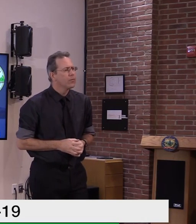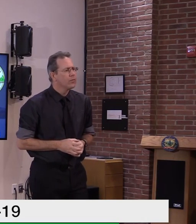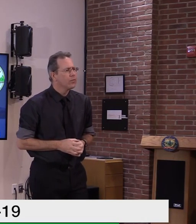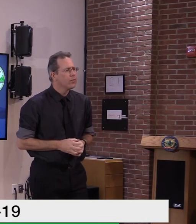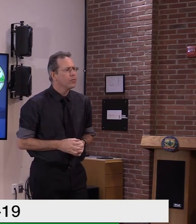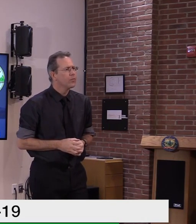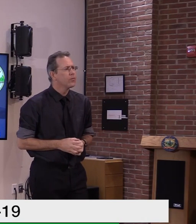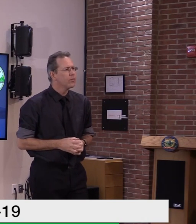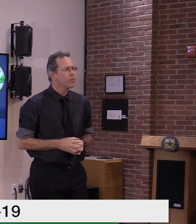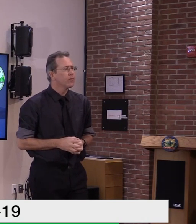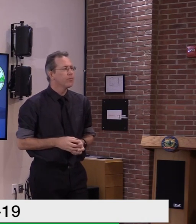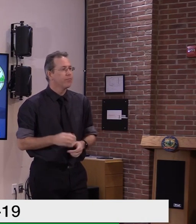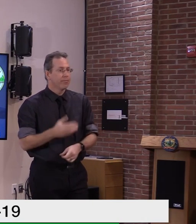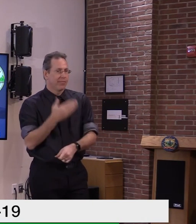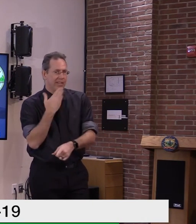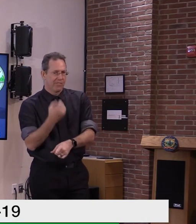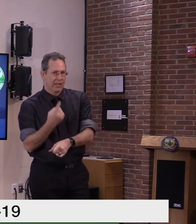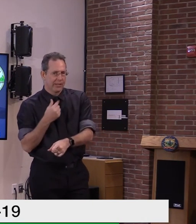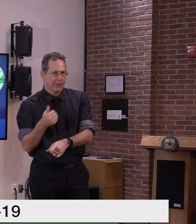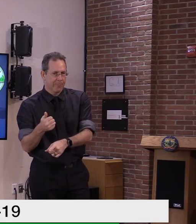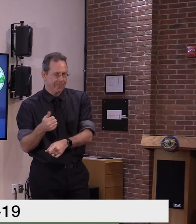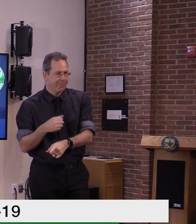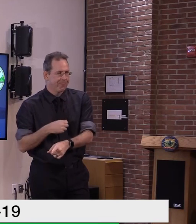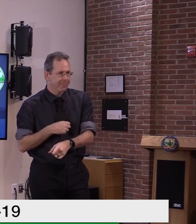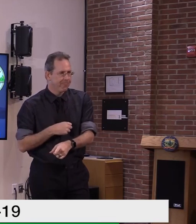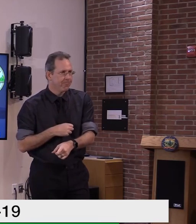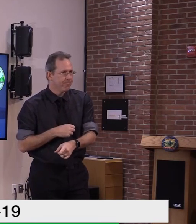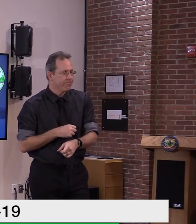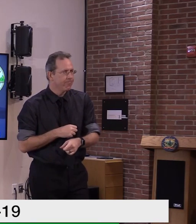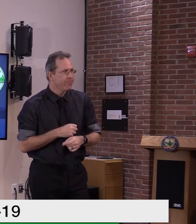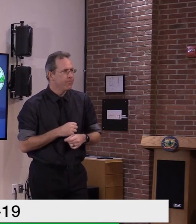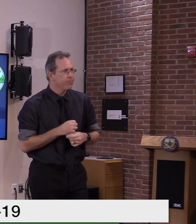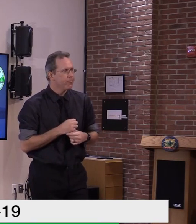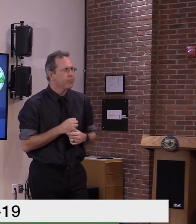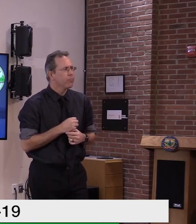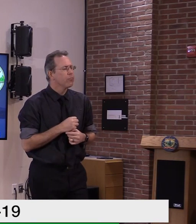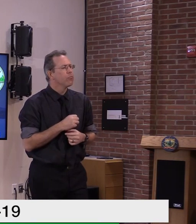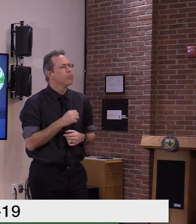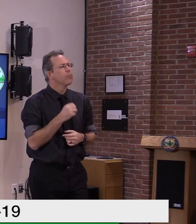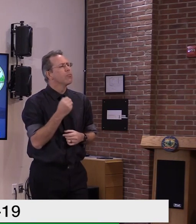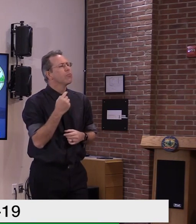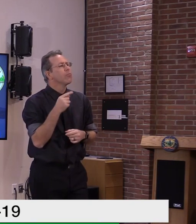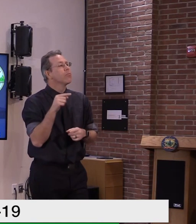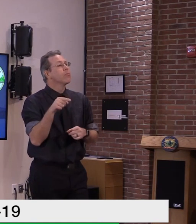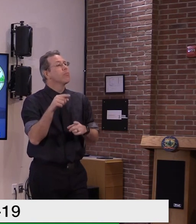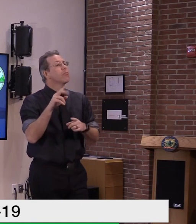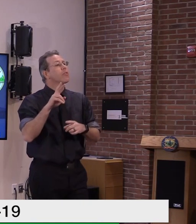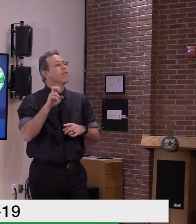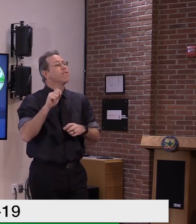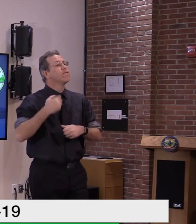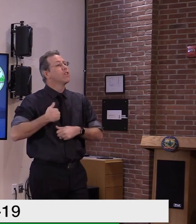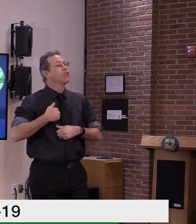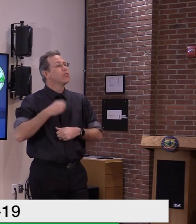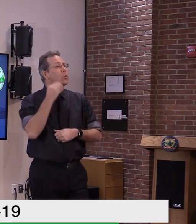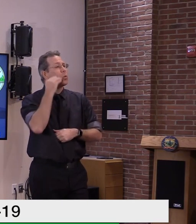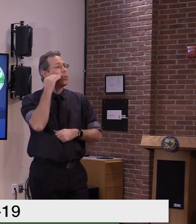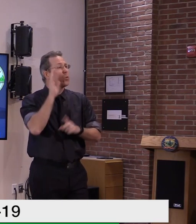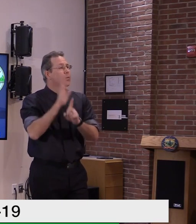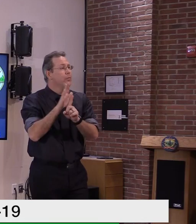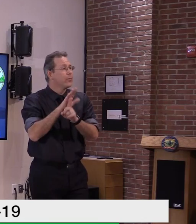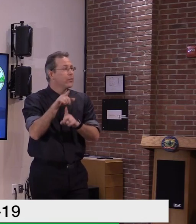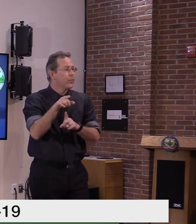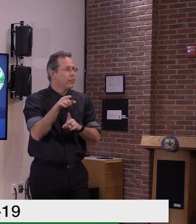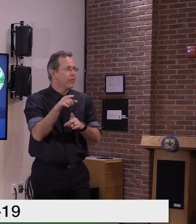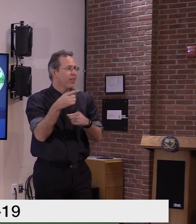Thanks, Greg. We learned about, I think the home learned about this around 4 o'clock.